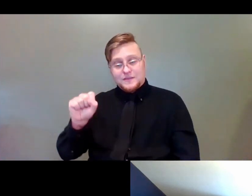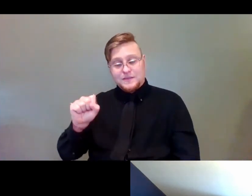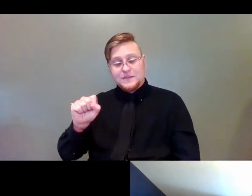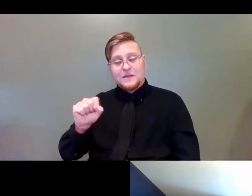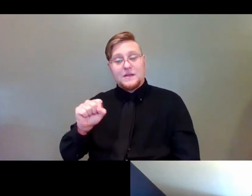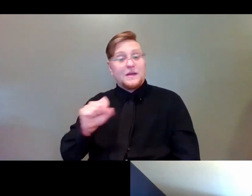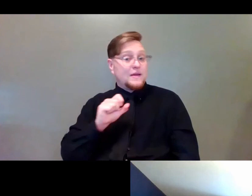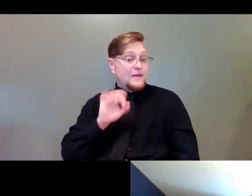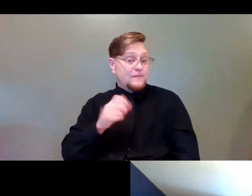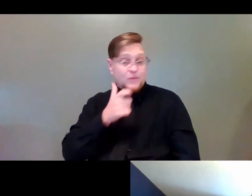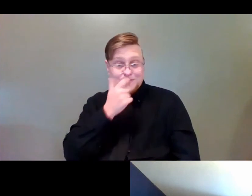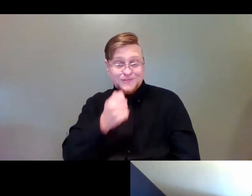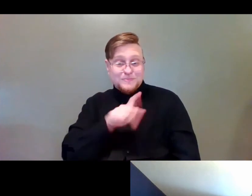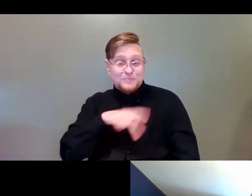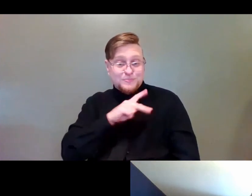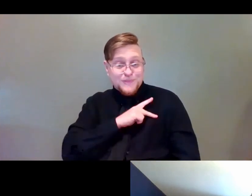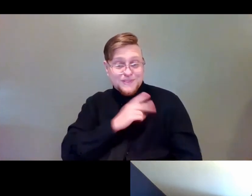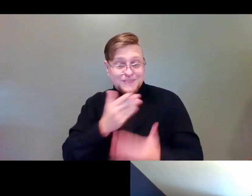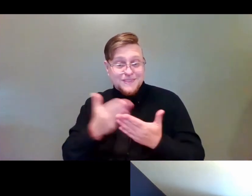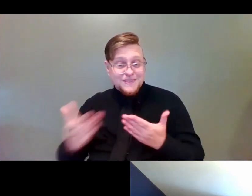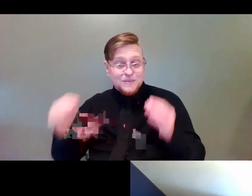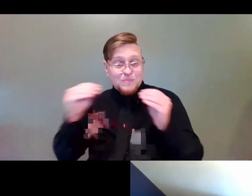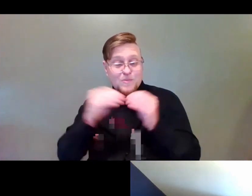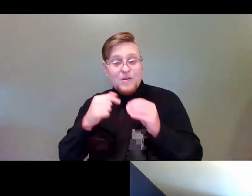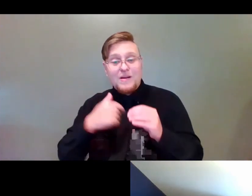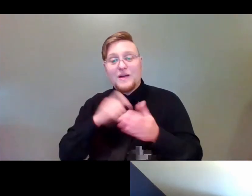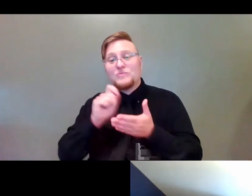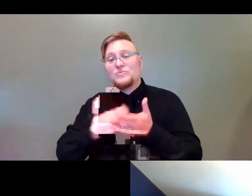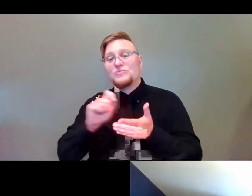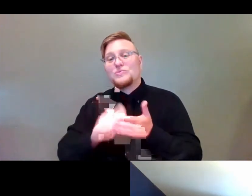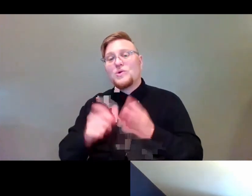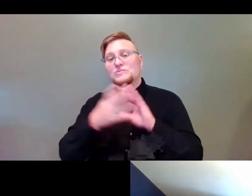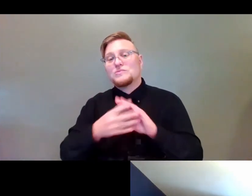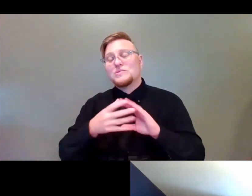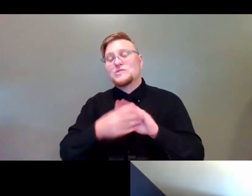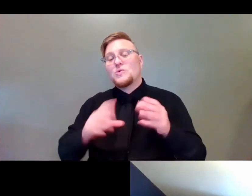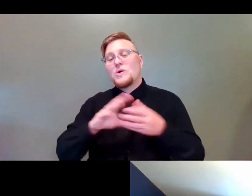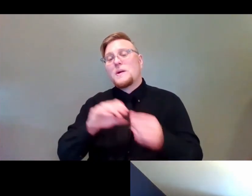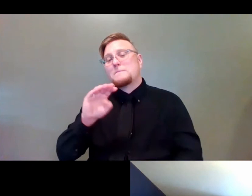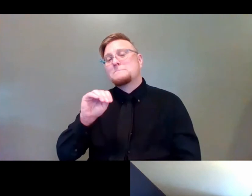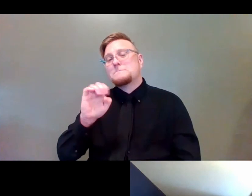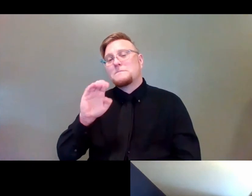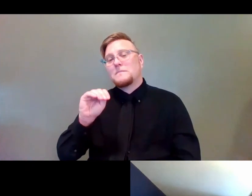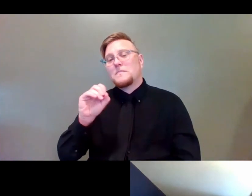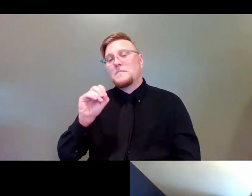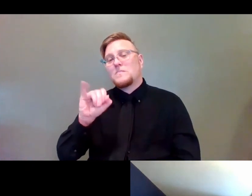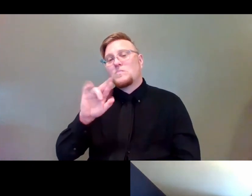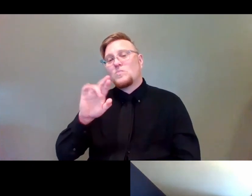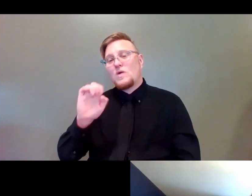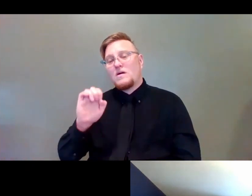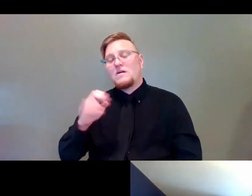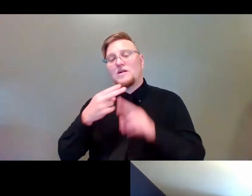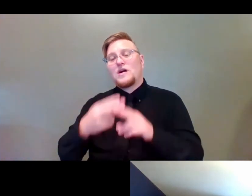you're interested in more personal things, I did write a memoir called No Ordinary Days, a journey